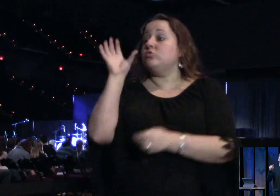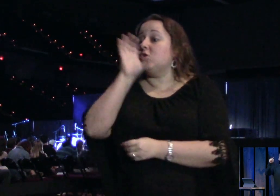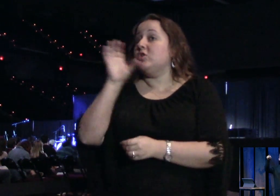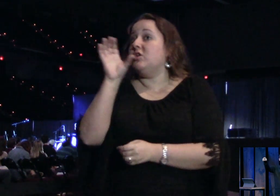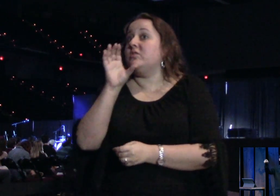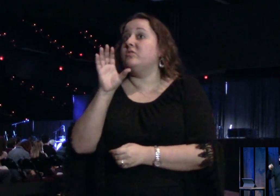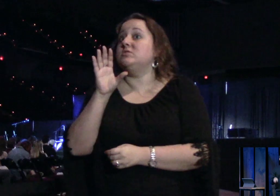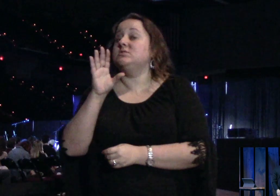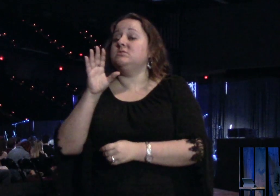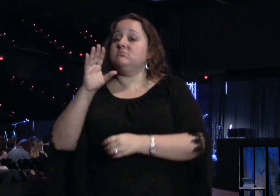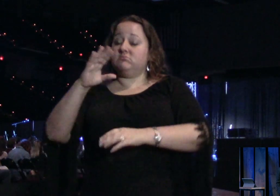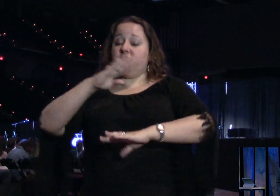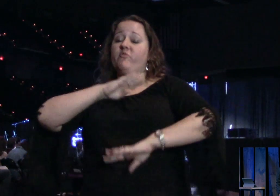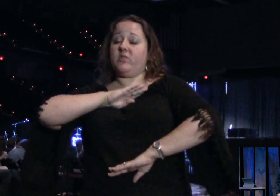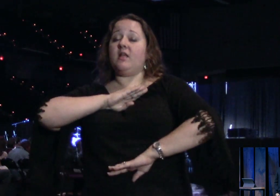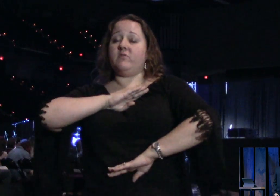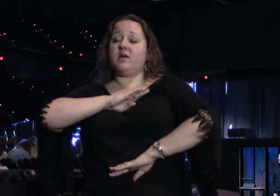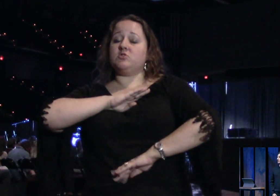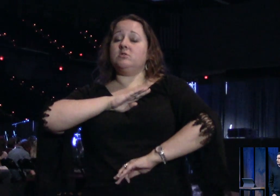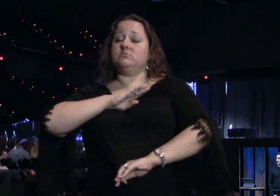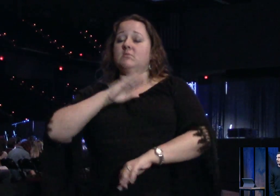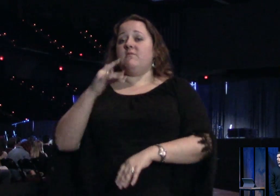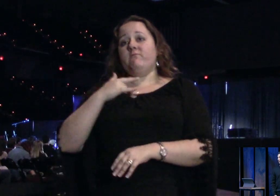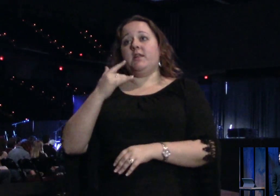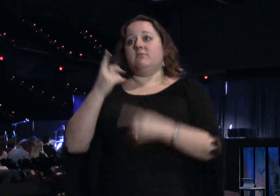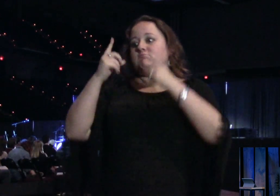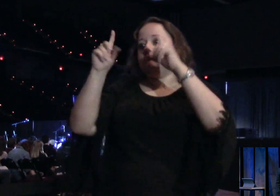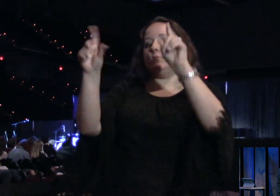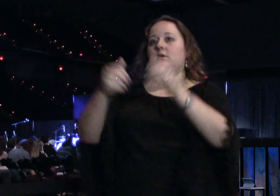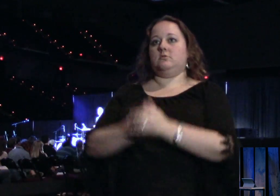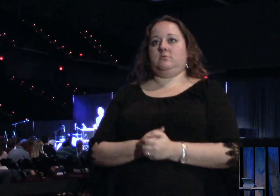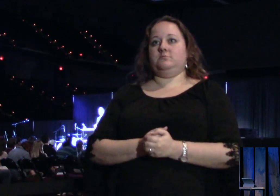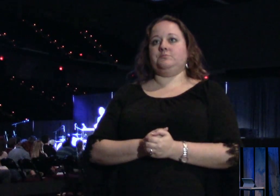that you can look for fulfillment and satisfaction.